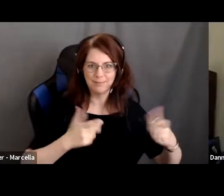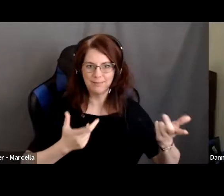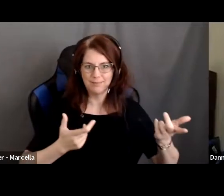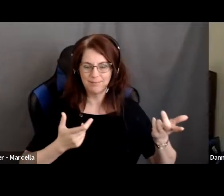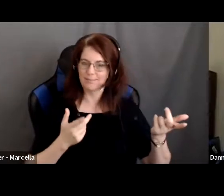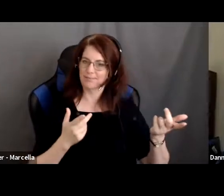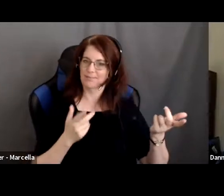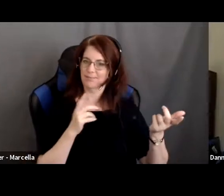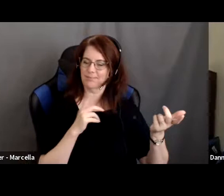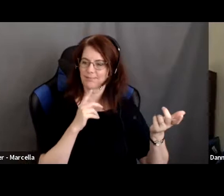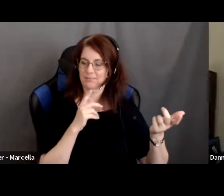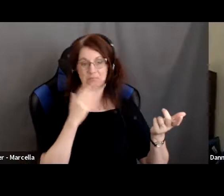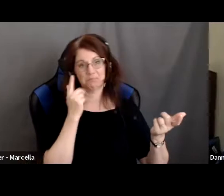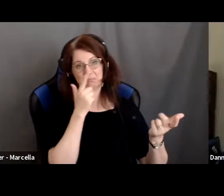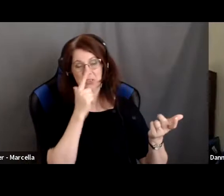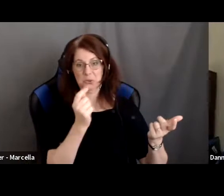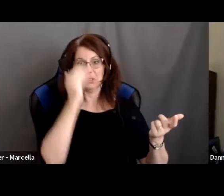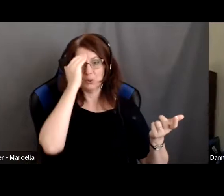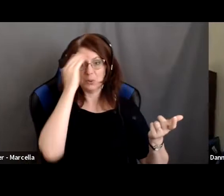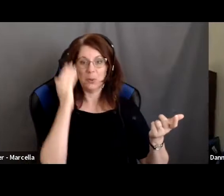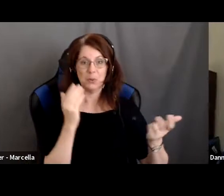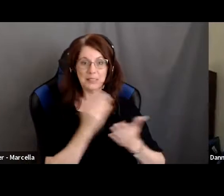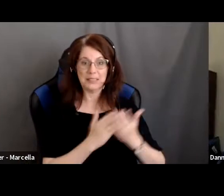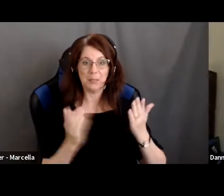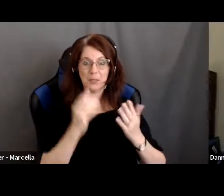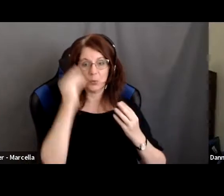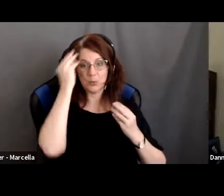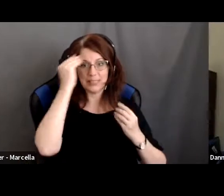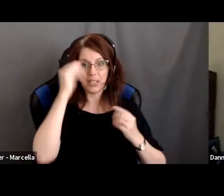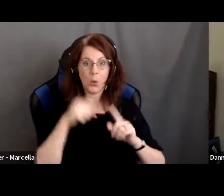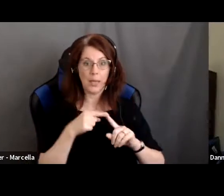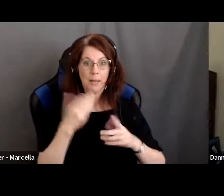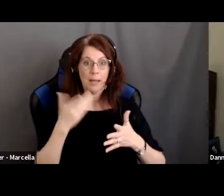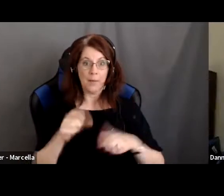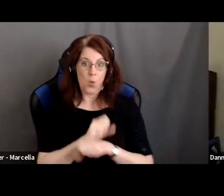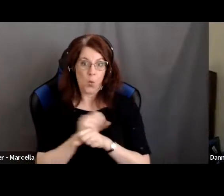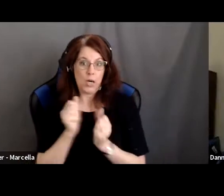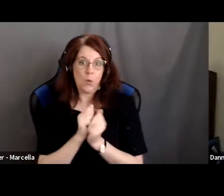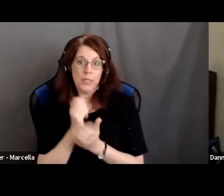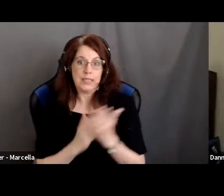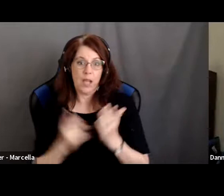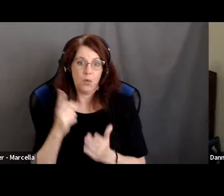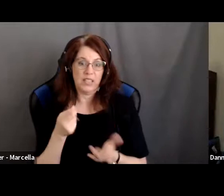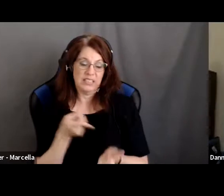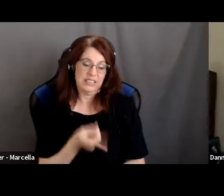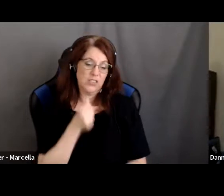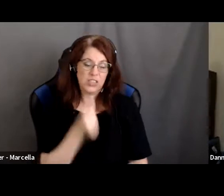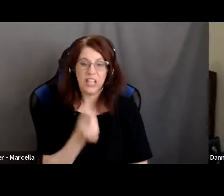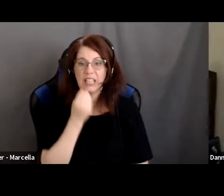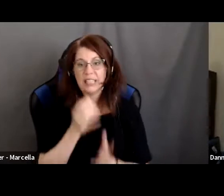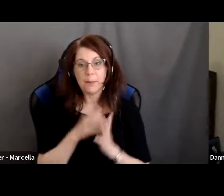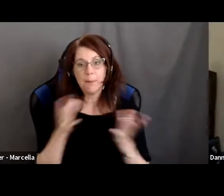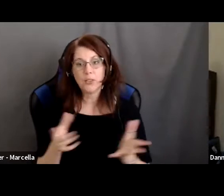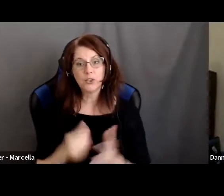is good to know. It's something to consider when maybe you're working with somebody and they're just not eating that